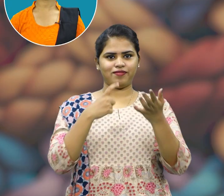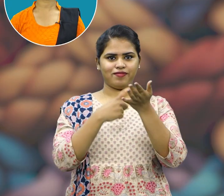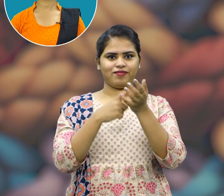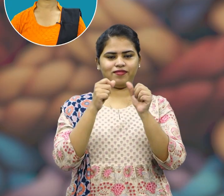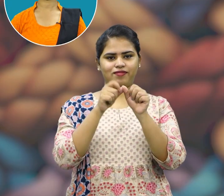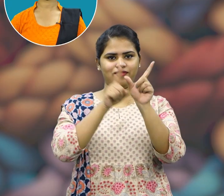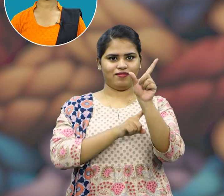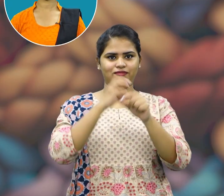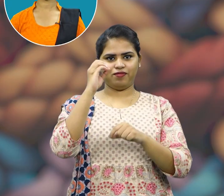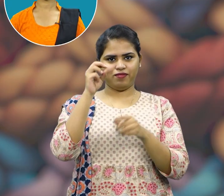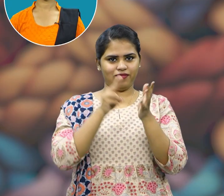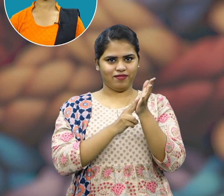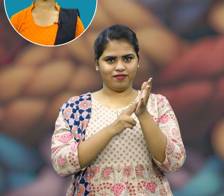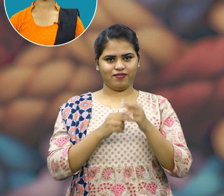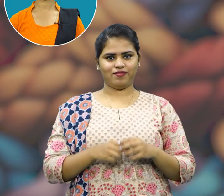rayon,